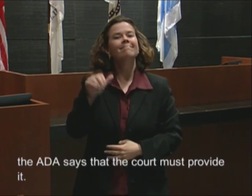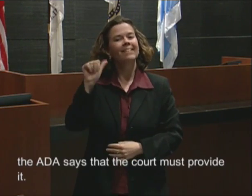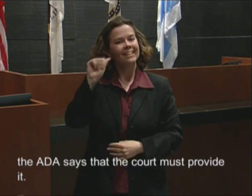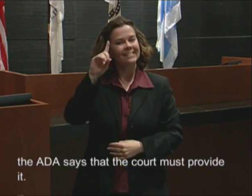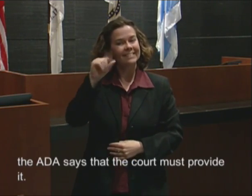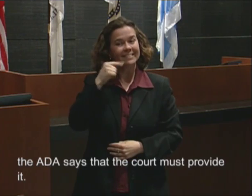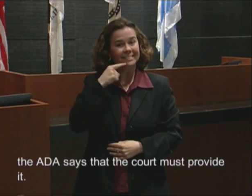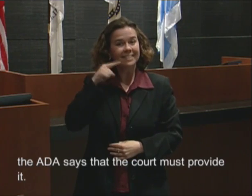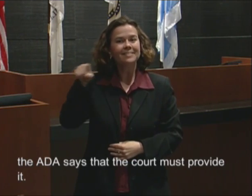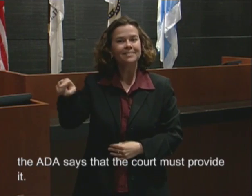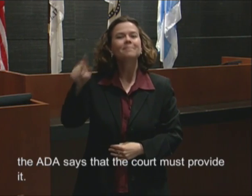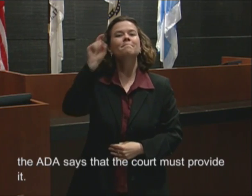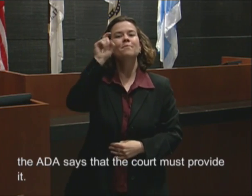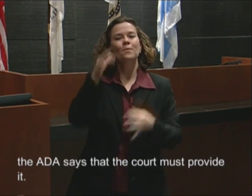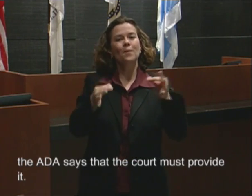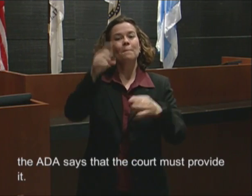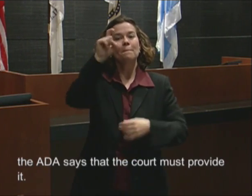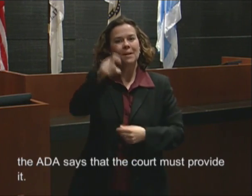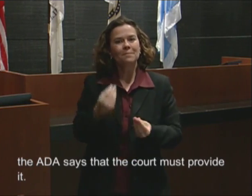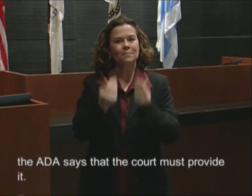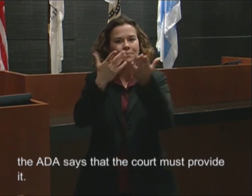court must provide it.